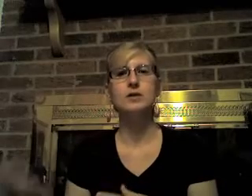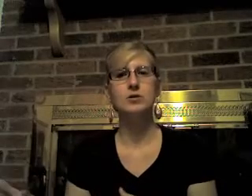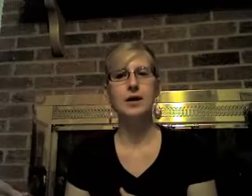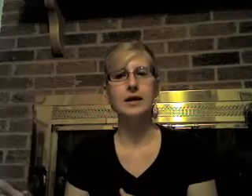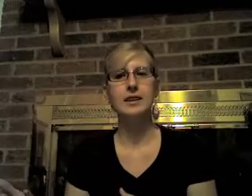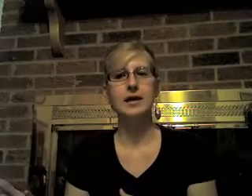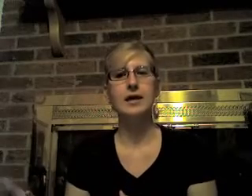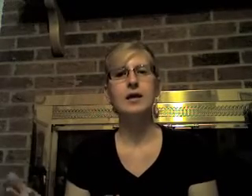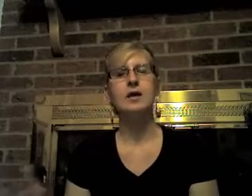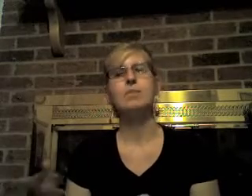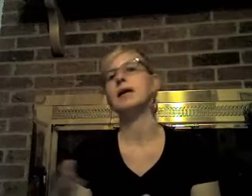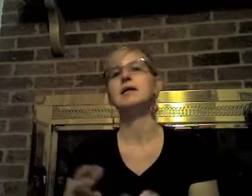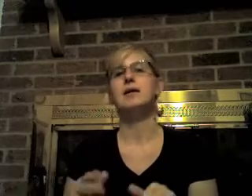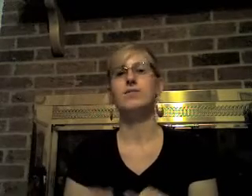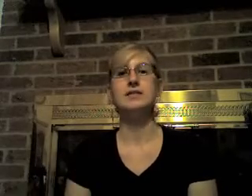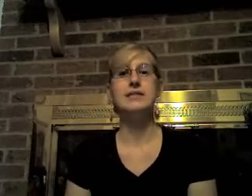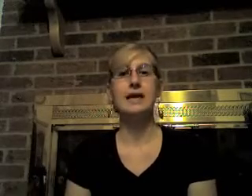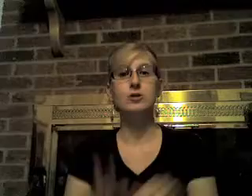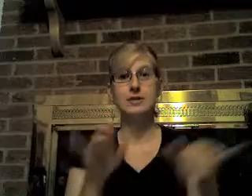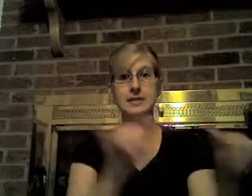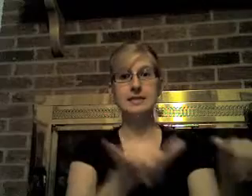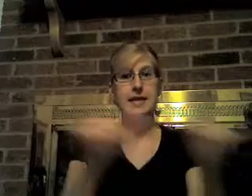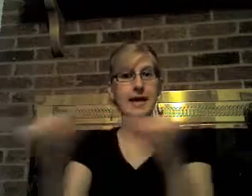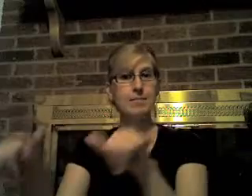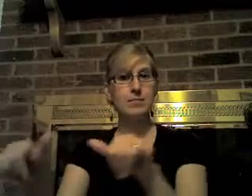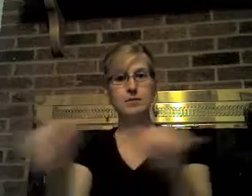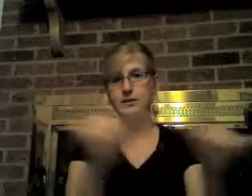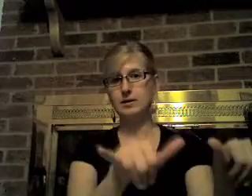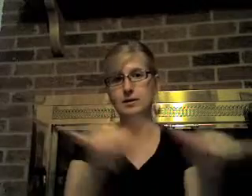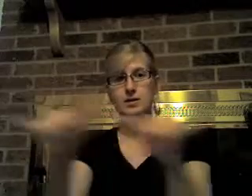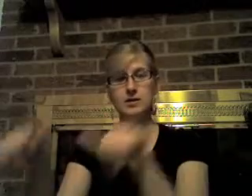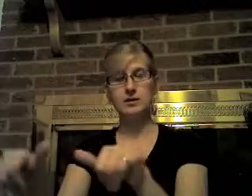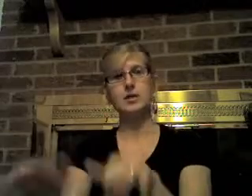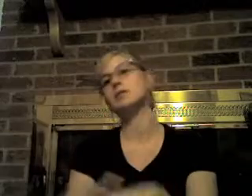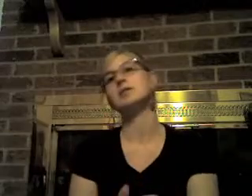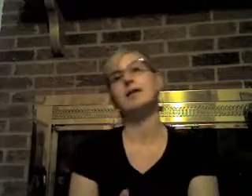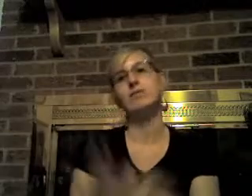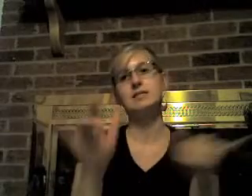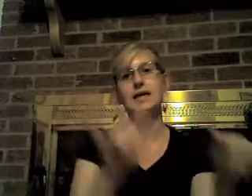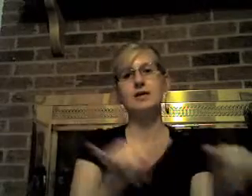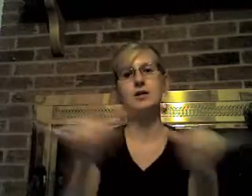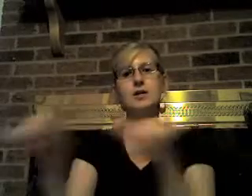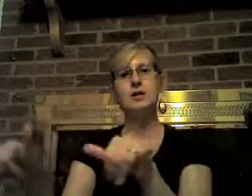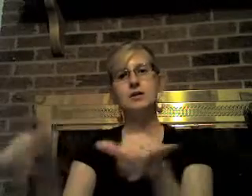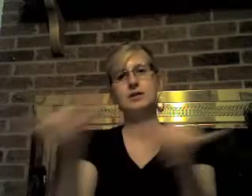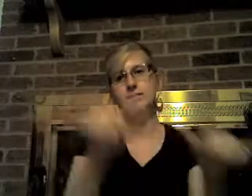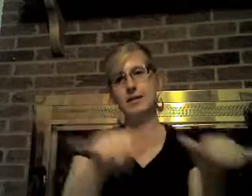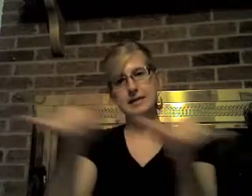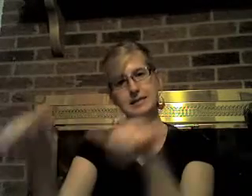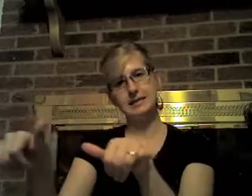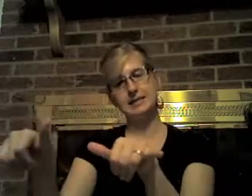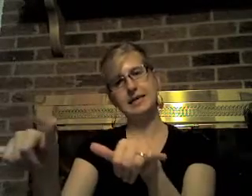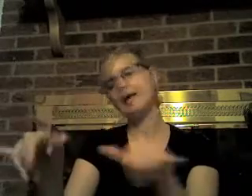or anything, but if a standard is the same, this is also the sign for standard because it's the same.